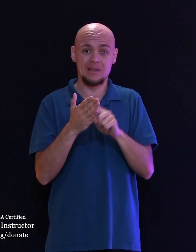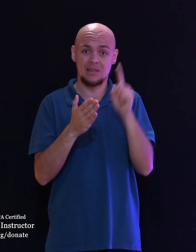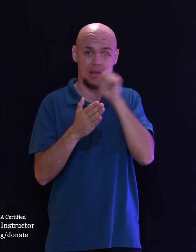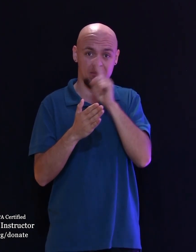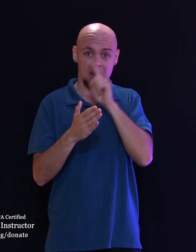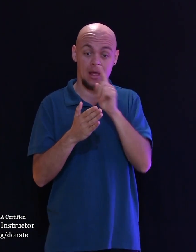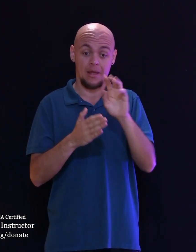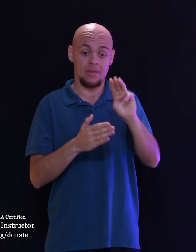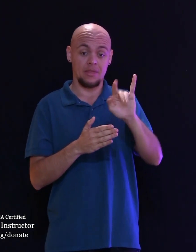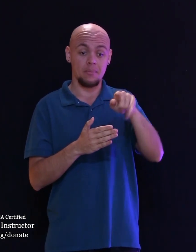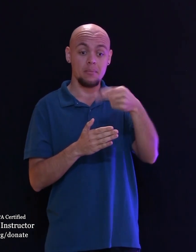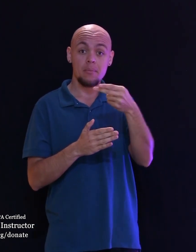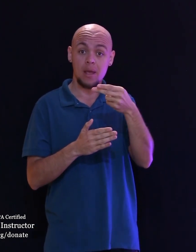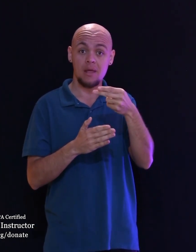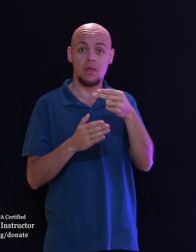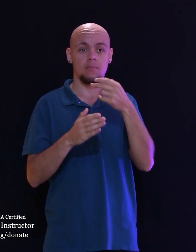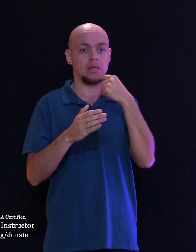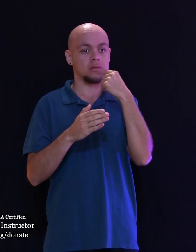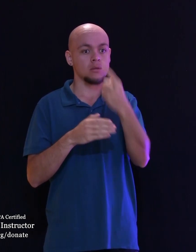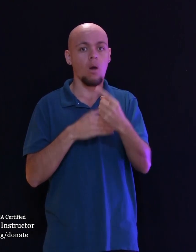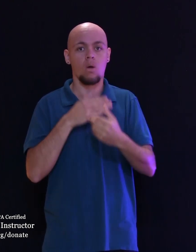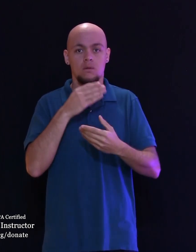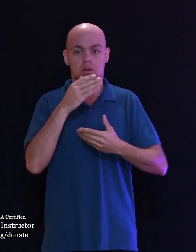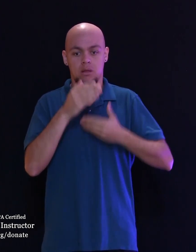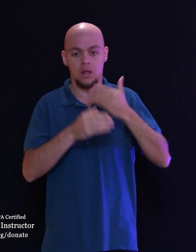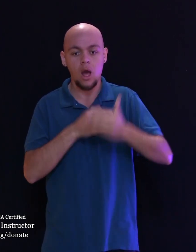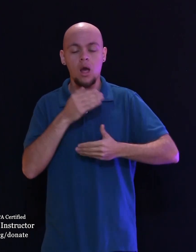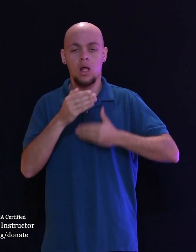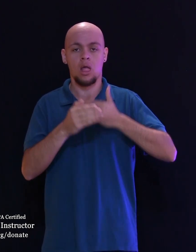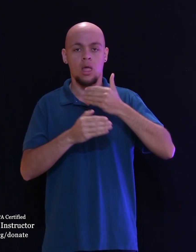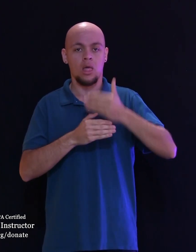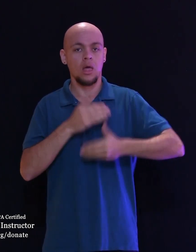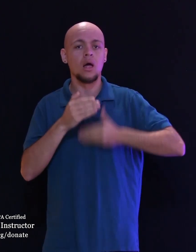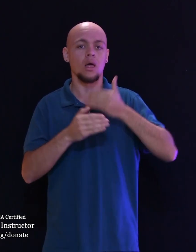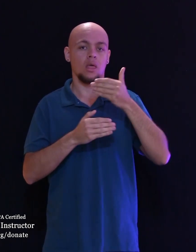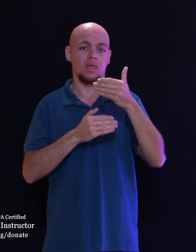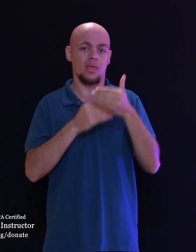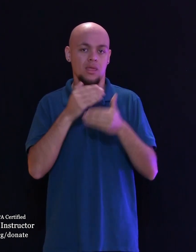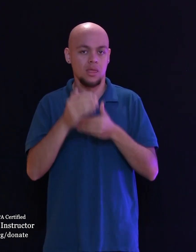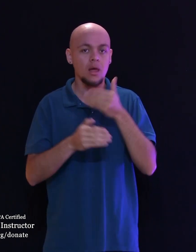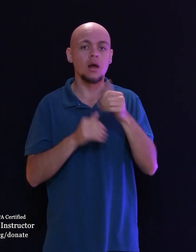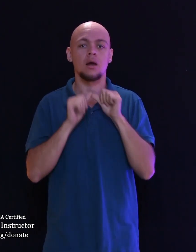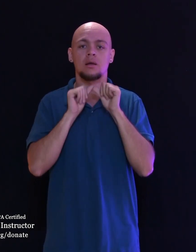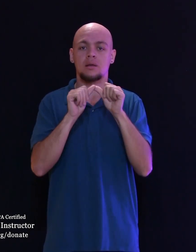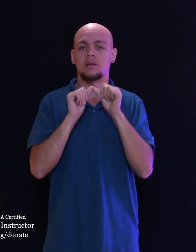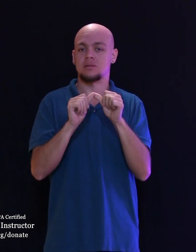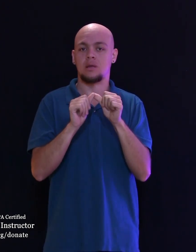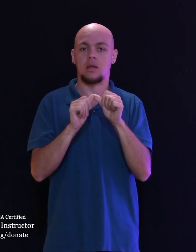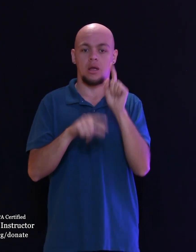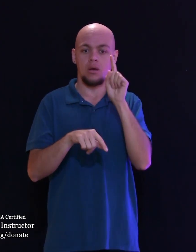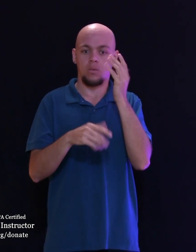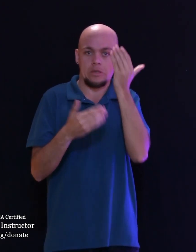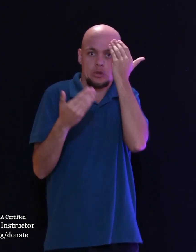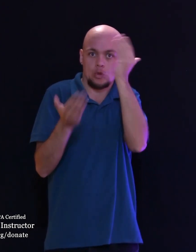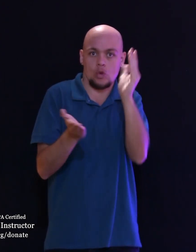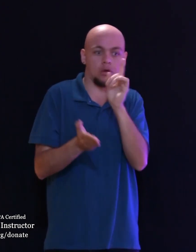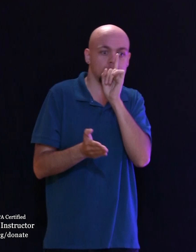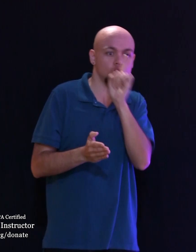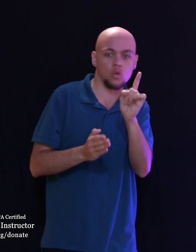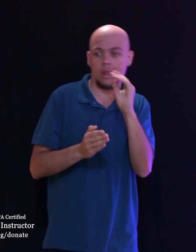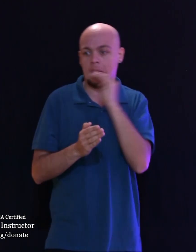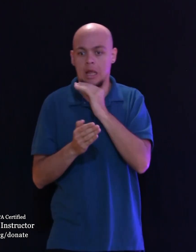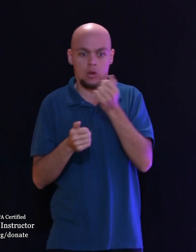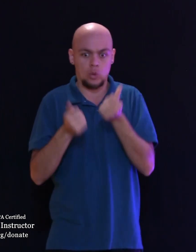because the mythology has been told over and over again. The lie has been perpetrated over and over again that we can't tell truth from lie anymore.